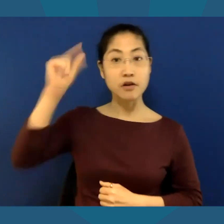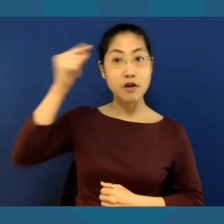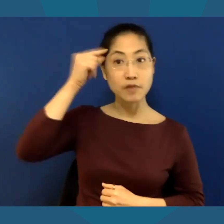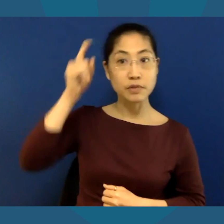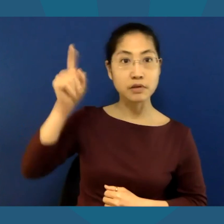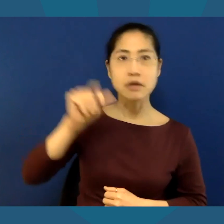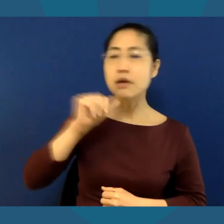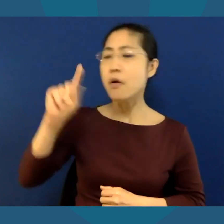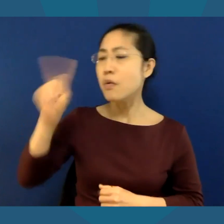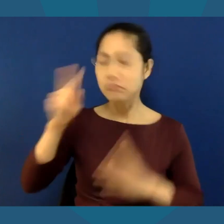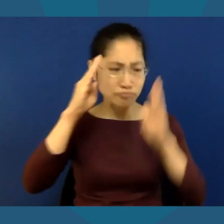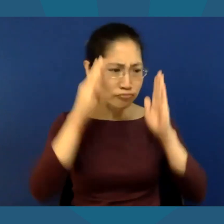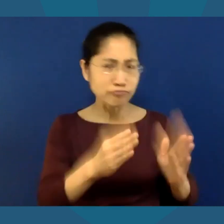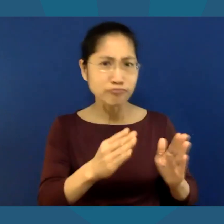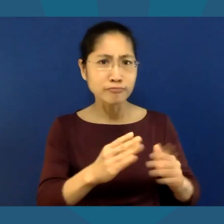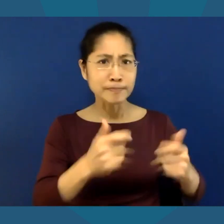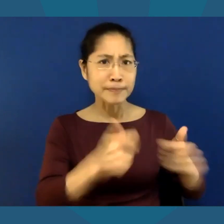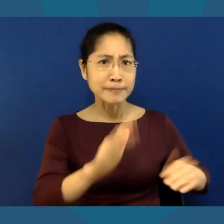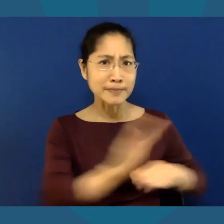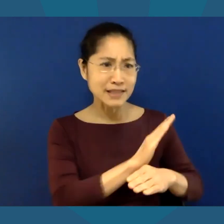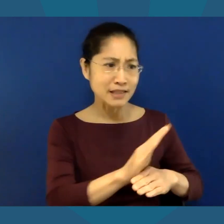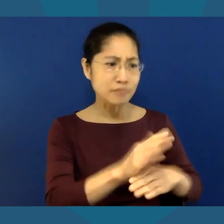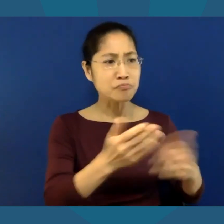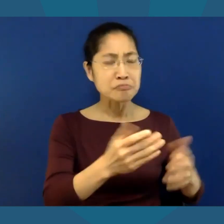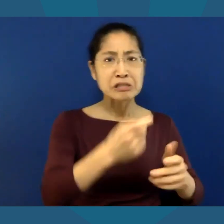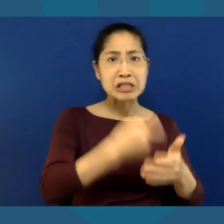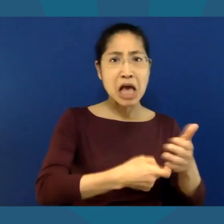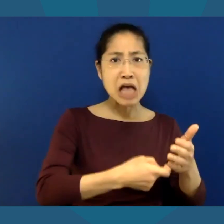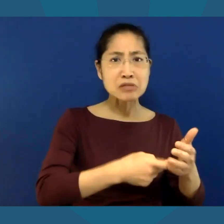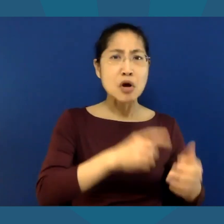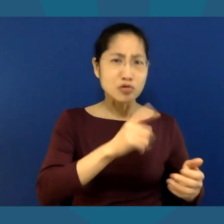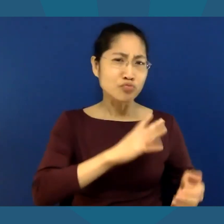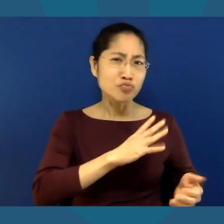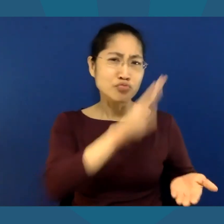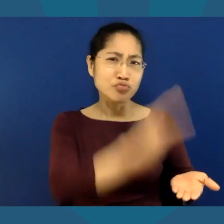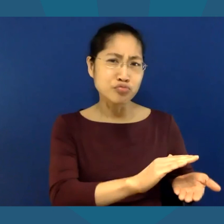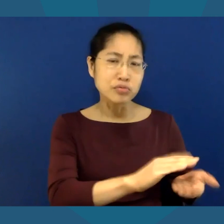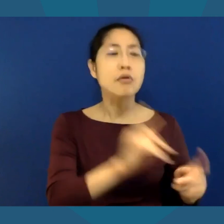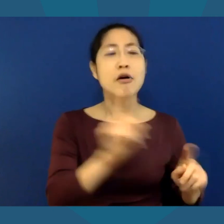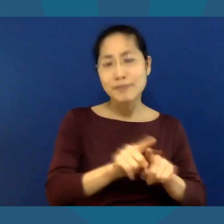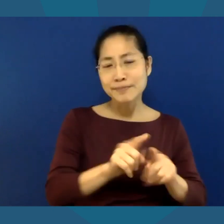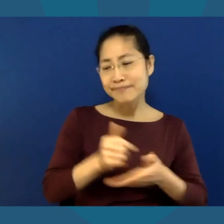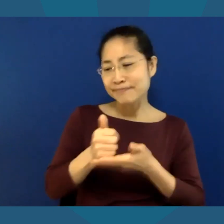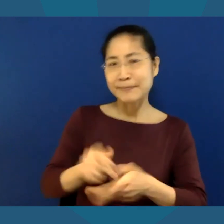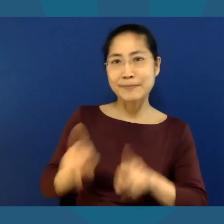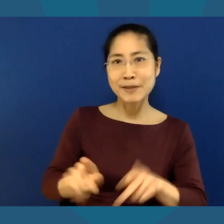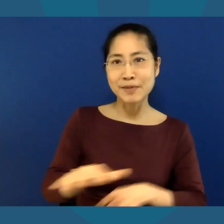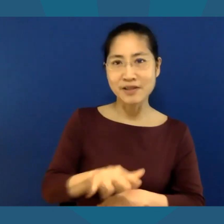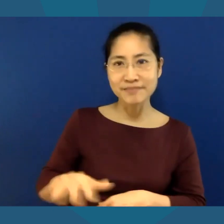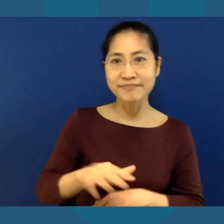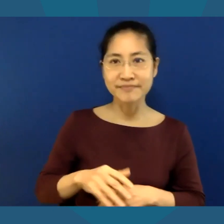Government should serve the people, not just big business or give special interest tax